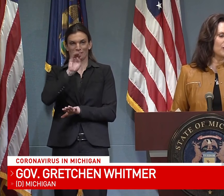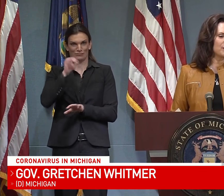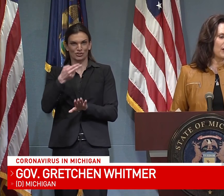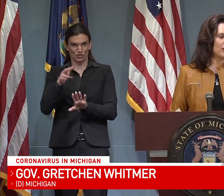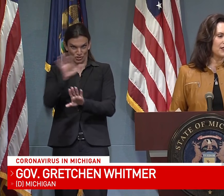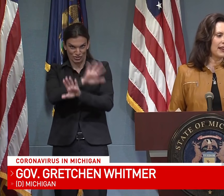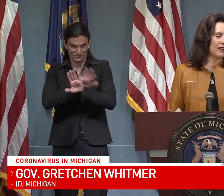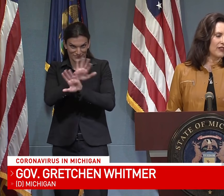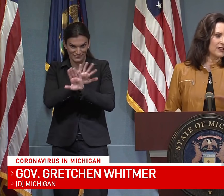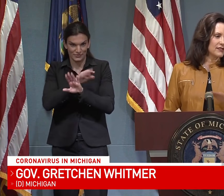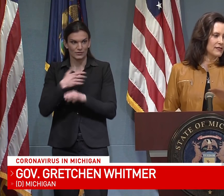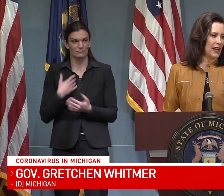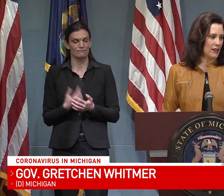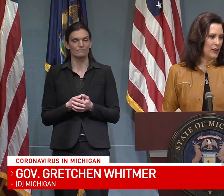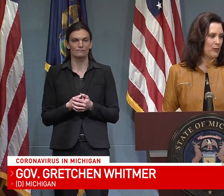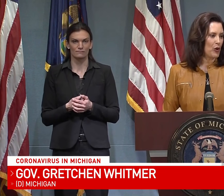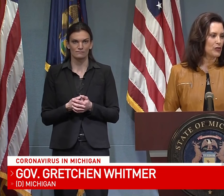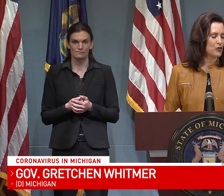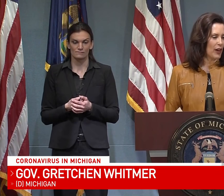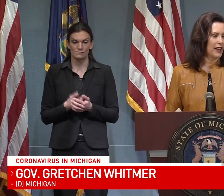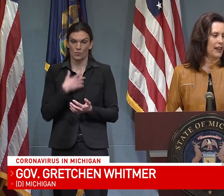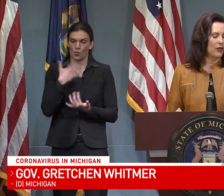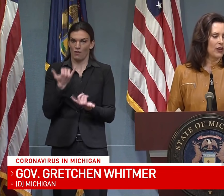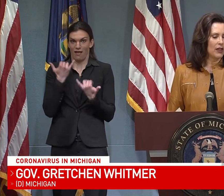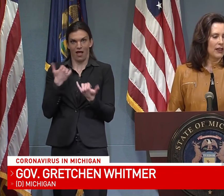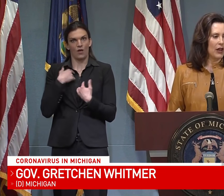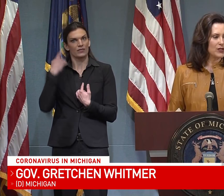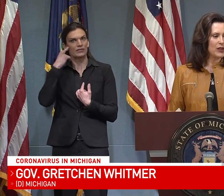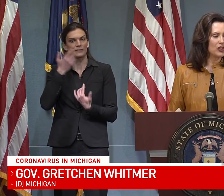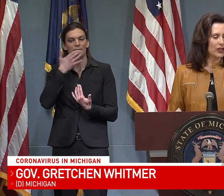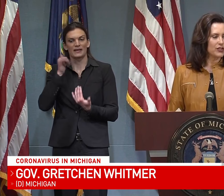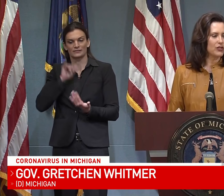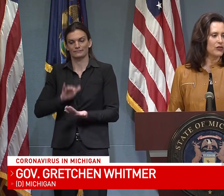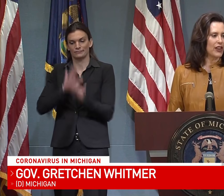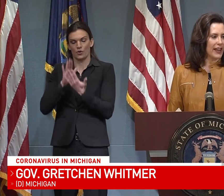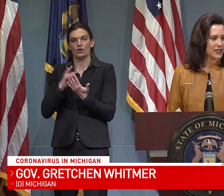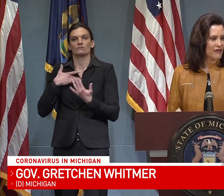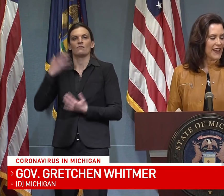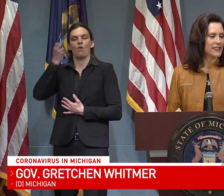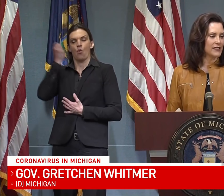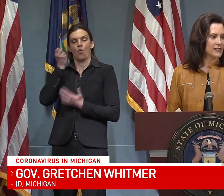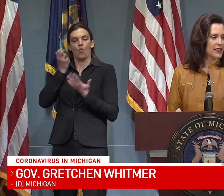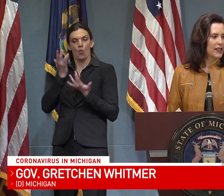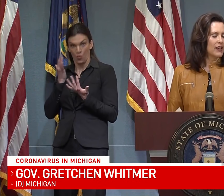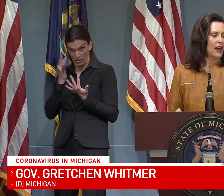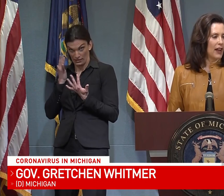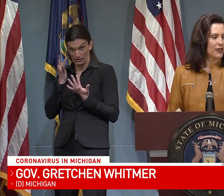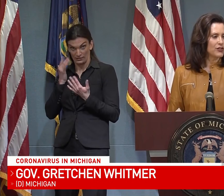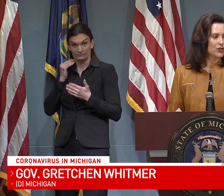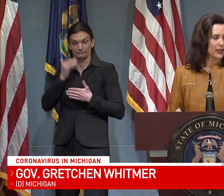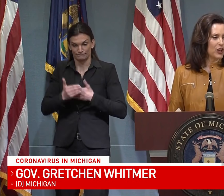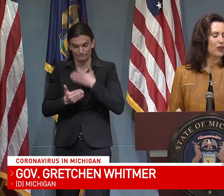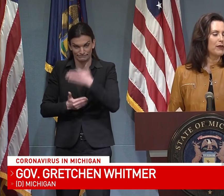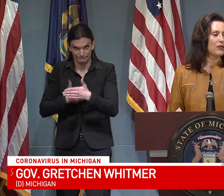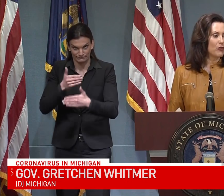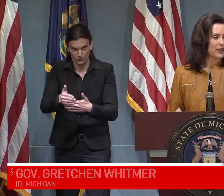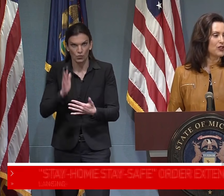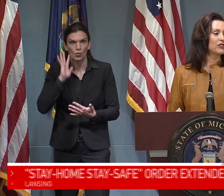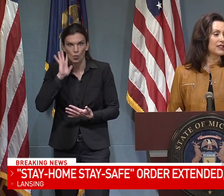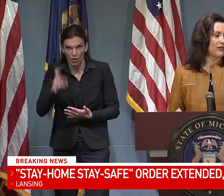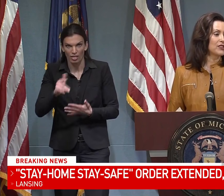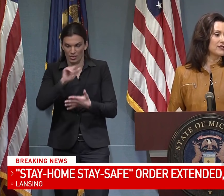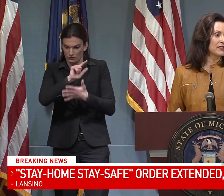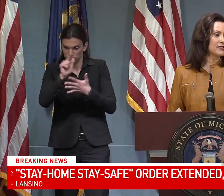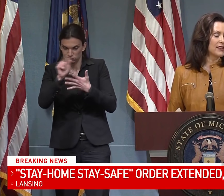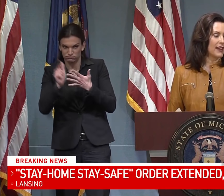decided it was better to have this kind of an approach right now. Now, as we look to the next phases, there certainly could be